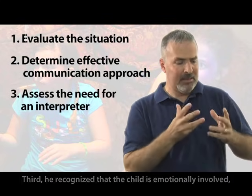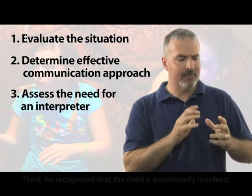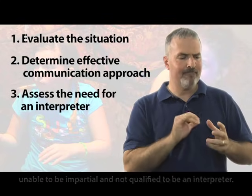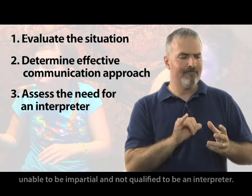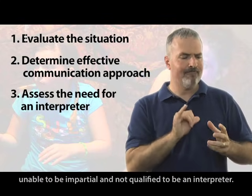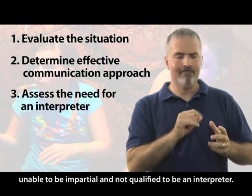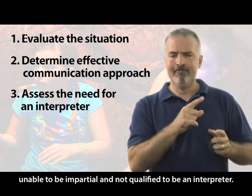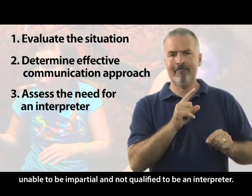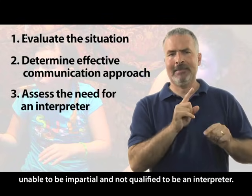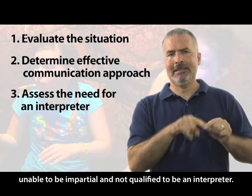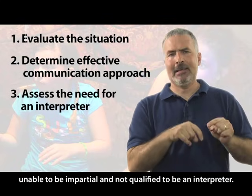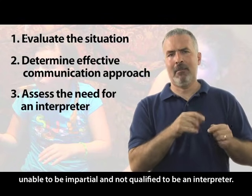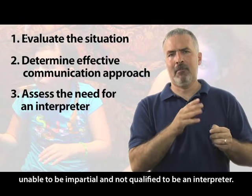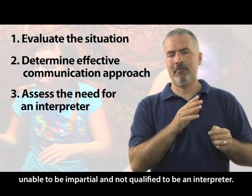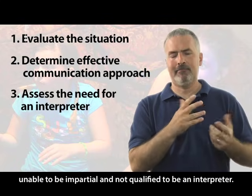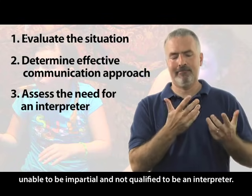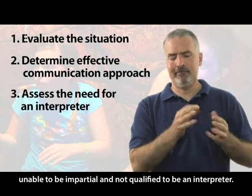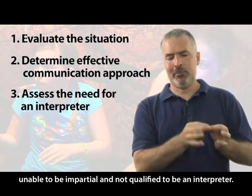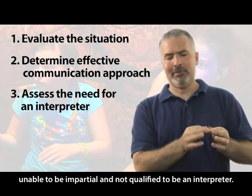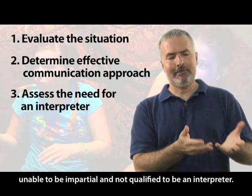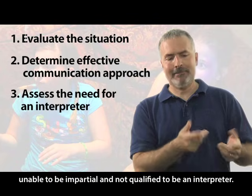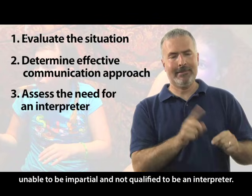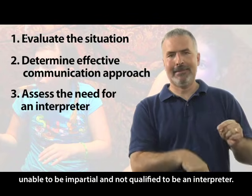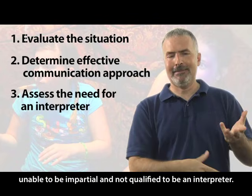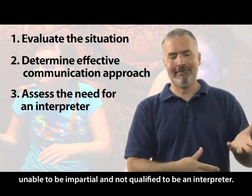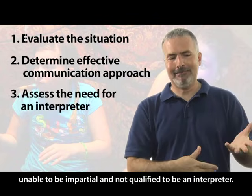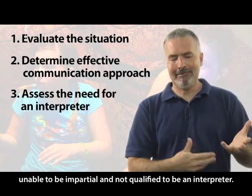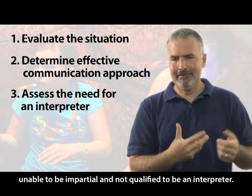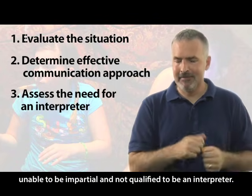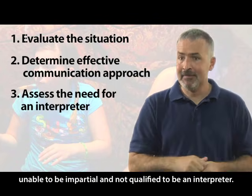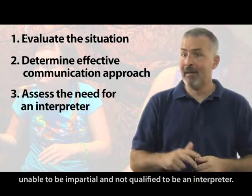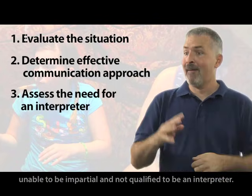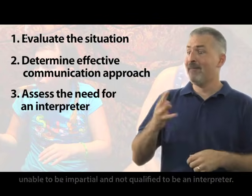involved, unable to be impartial, and not qualified to be an interpreter.